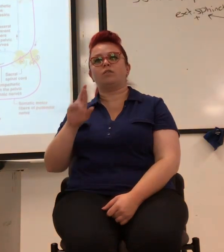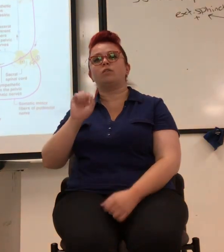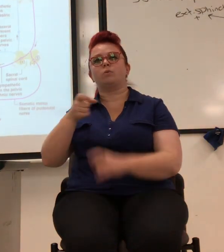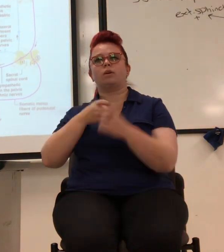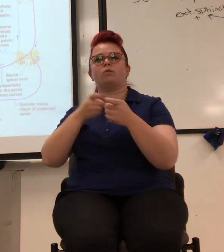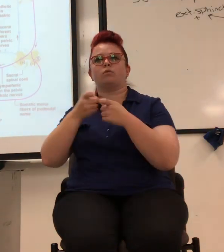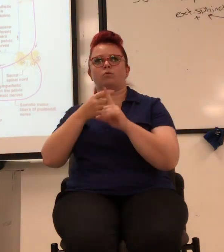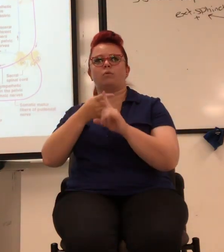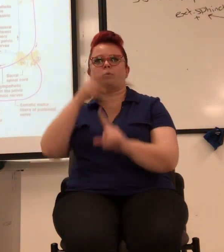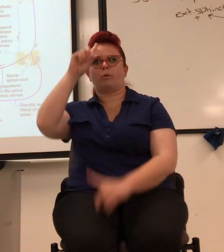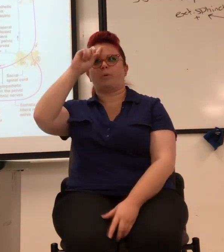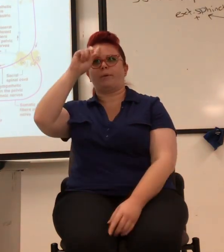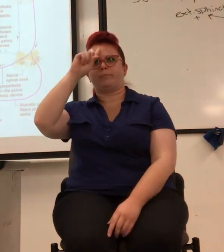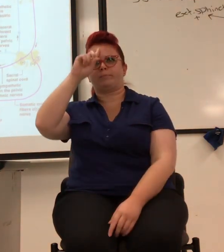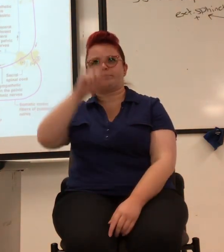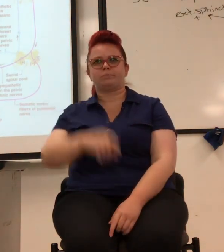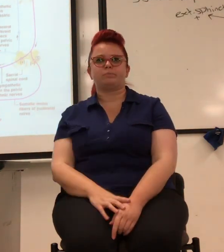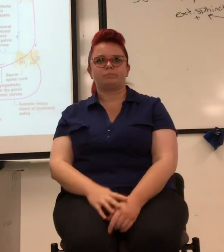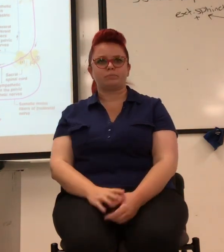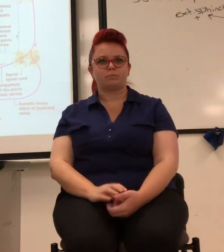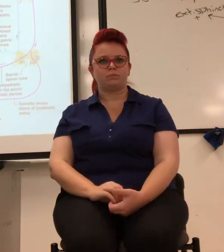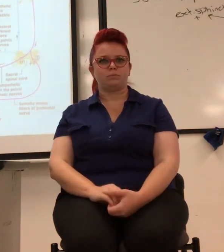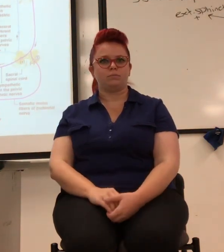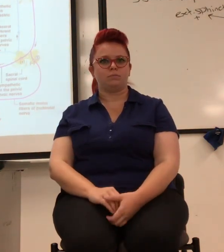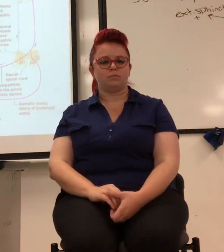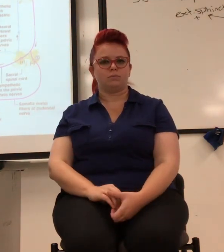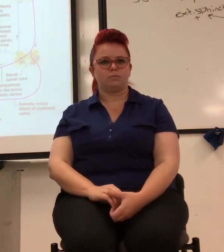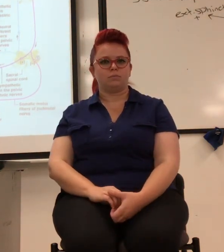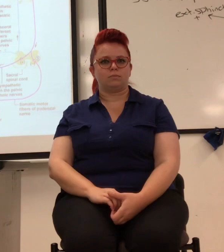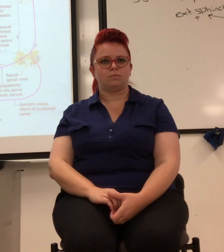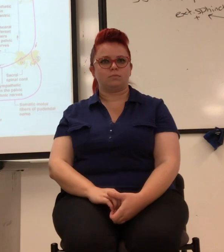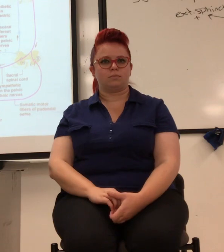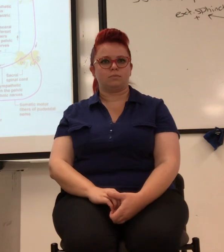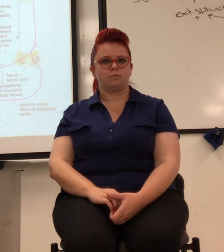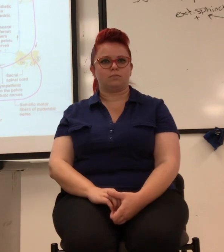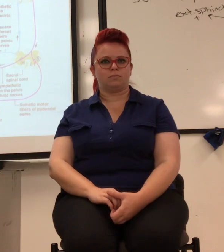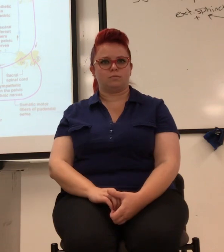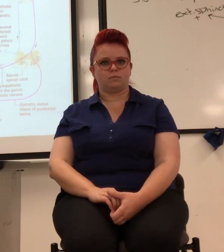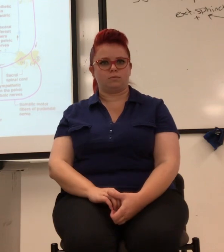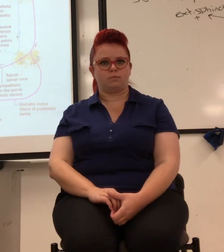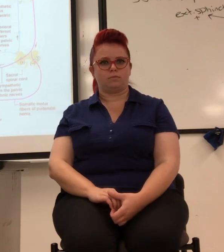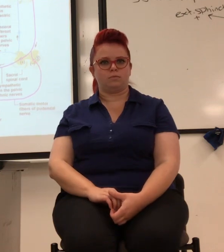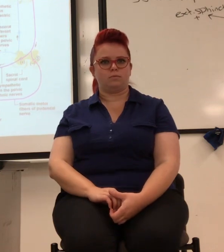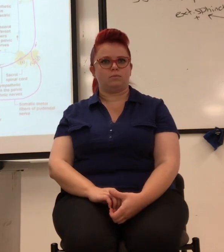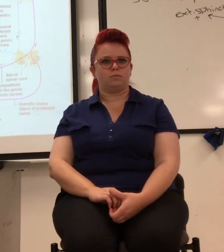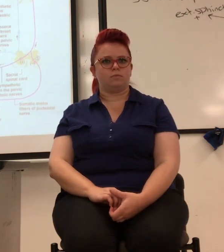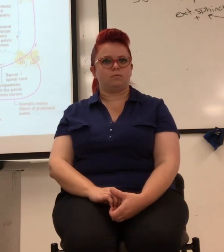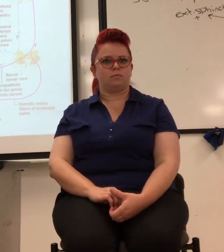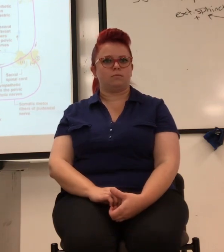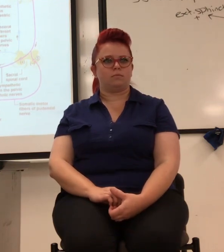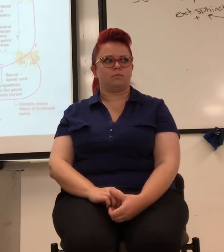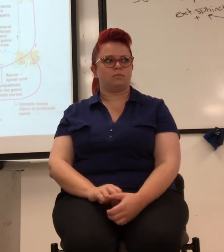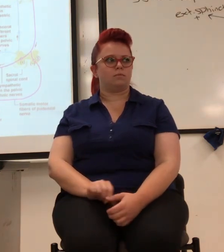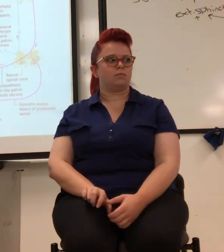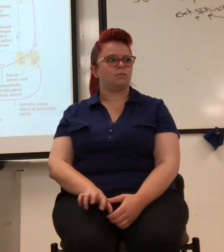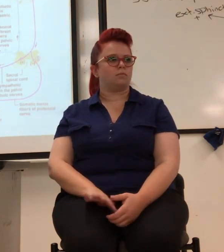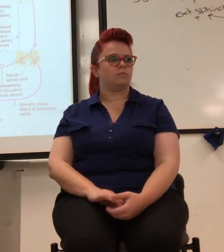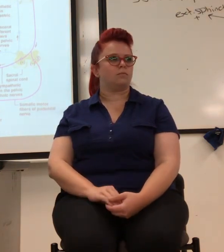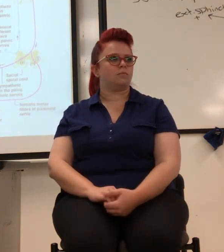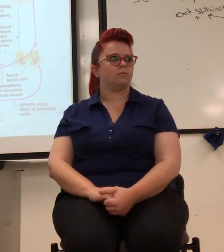picture, it's called the pontine storage center. Call it brain. It sends an efferent down